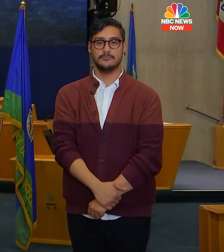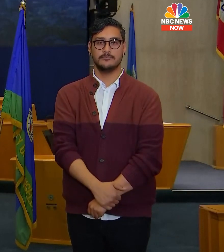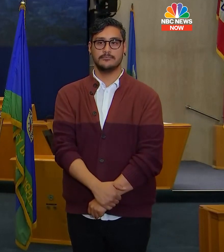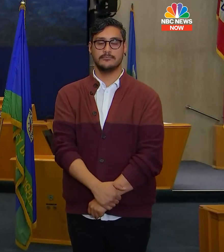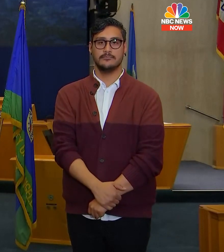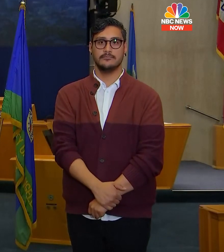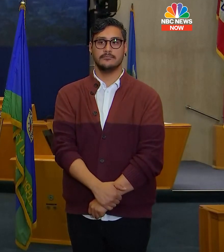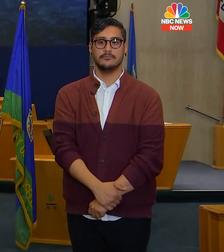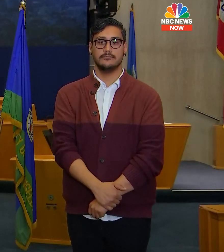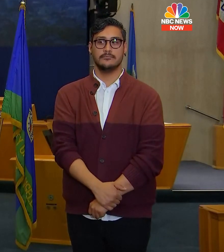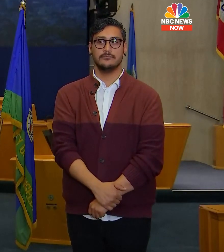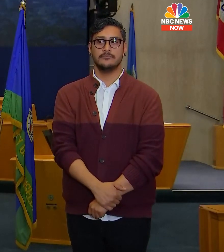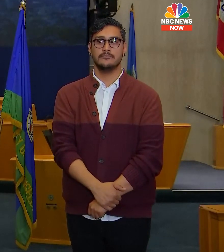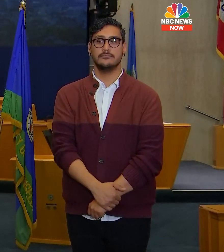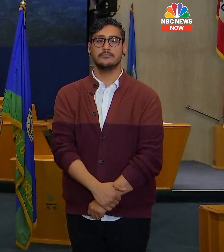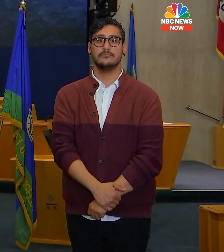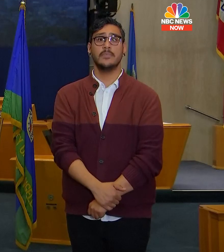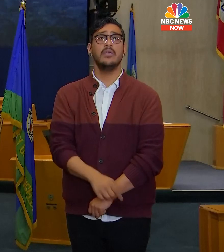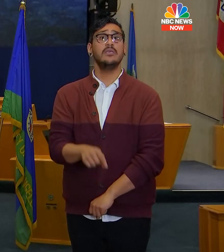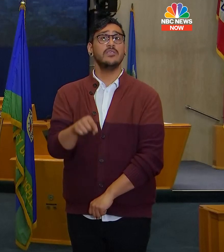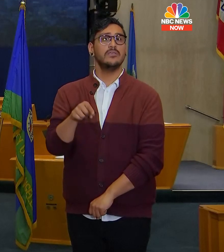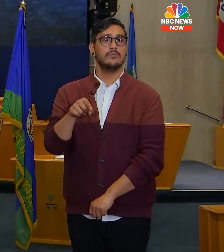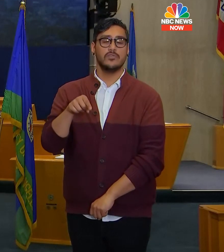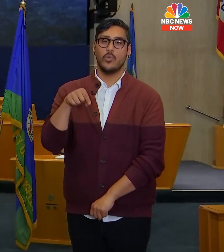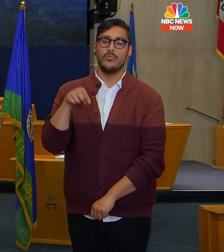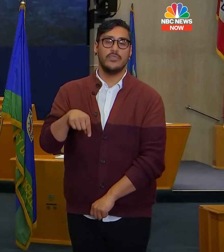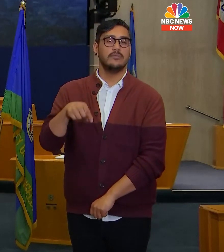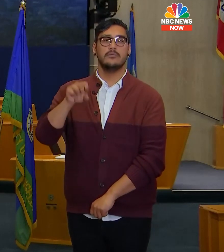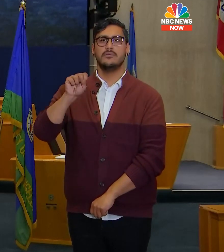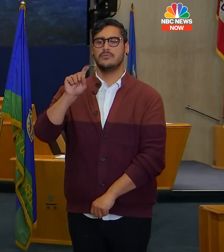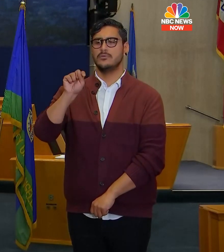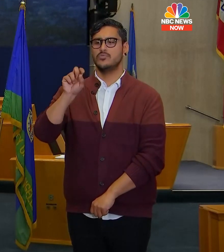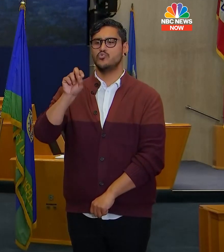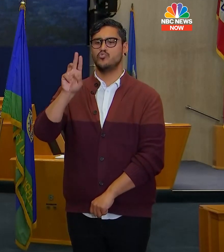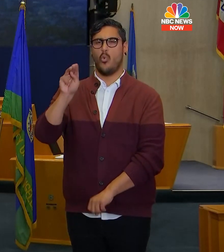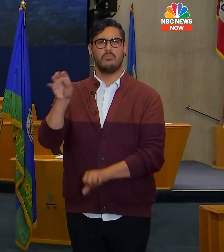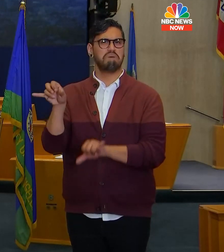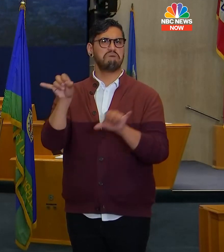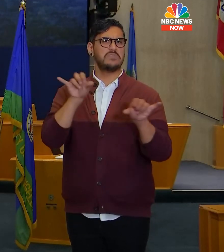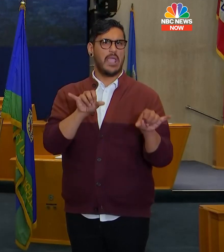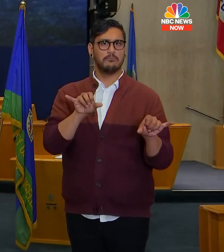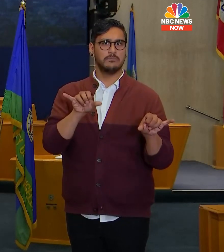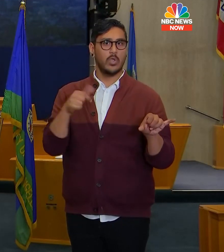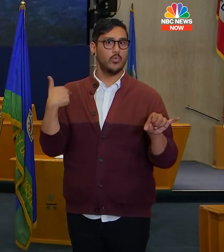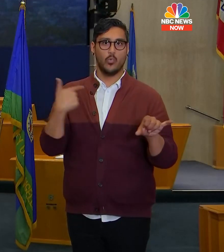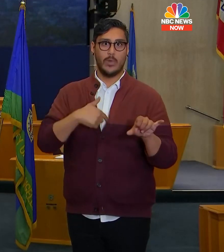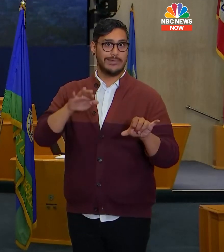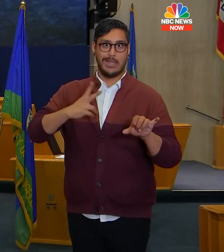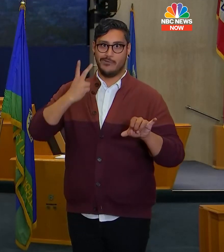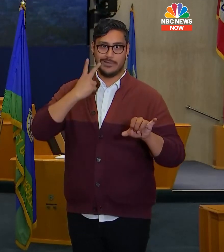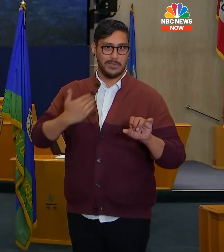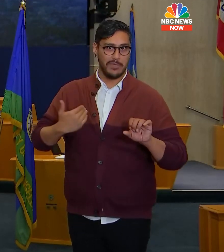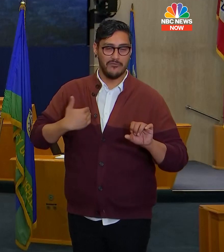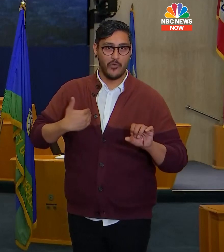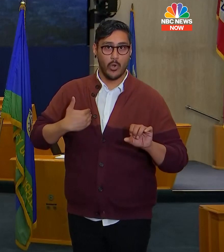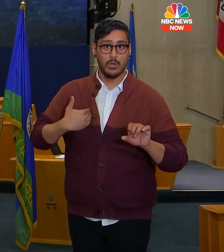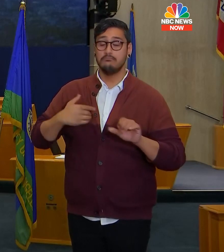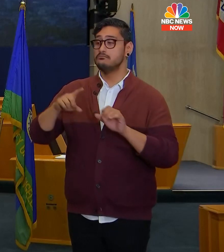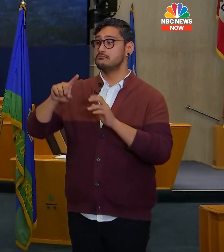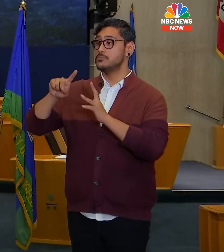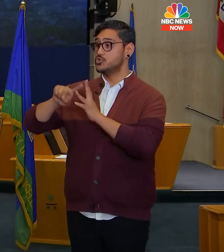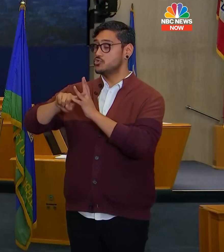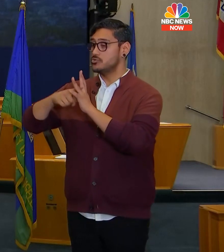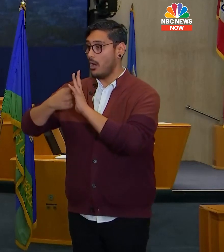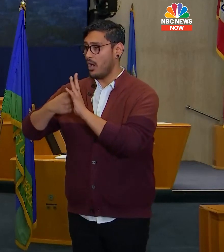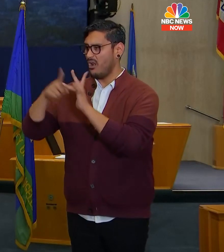And like I said before, this is a storm, but it's a storm like we've never seen before. It's going to have a beginning, it's going to have an end, thankfully, and the sun